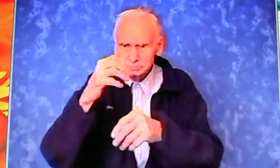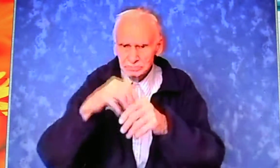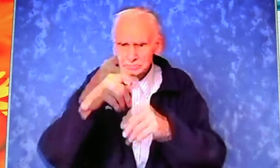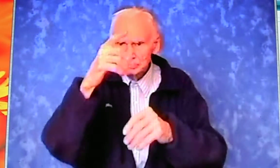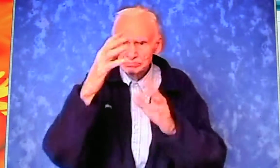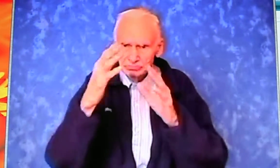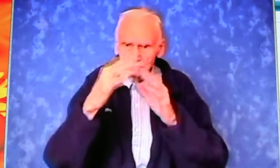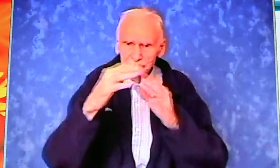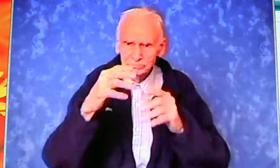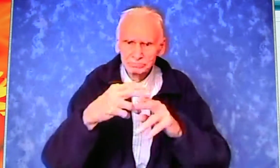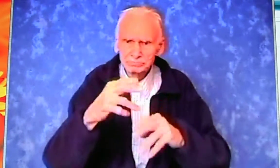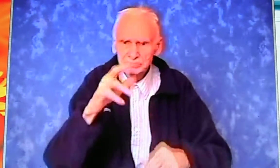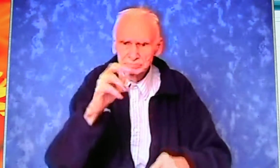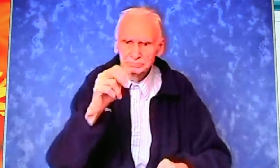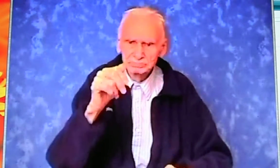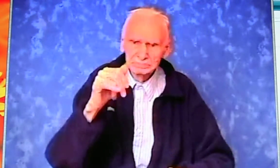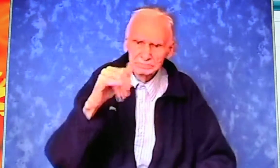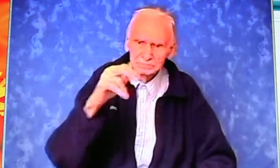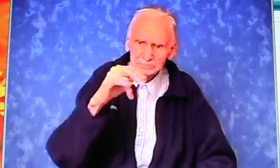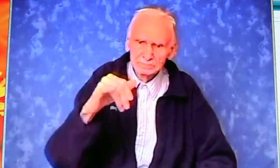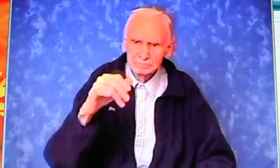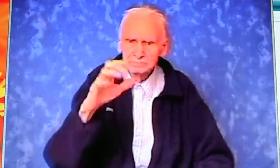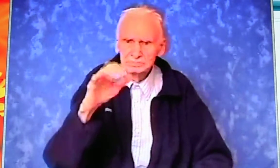So at that point we decided to go visit my brother.